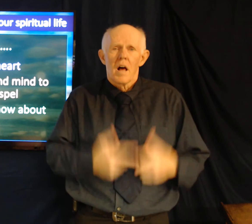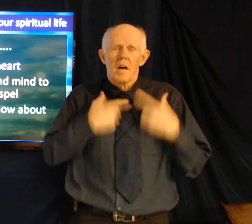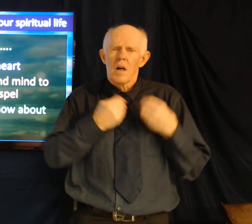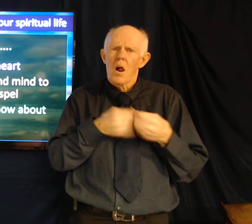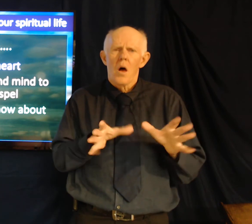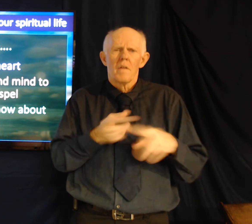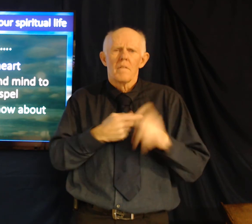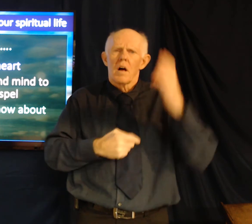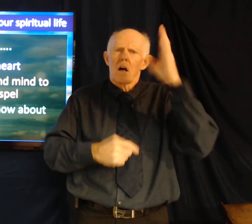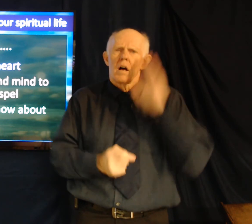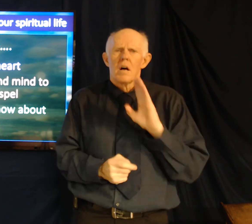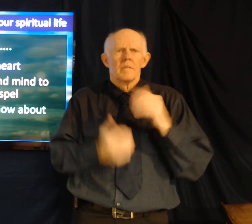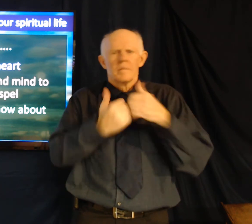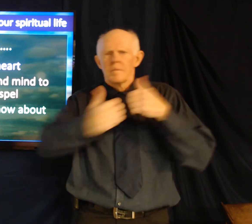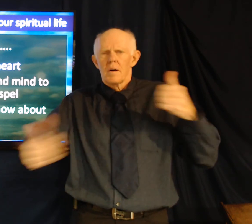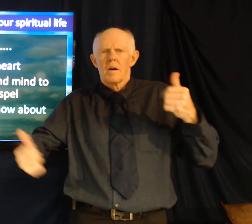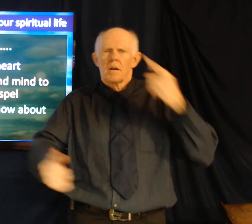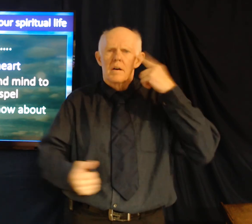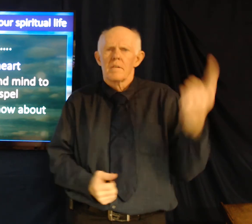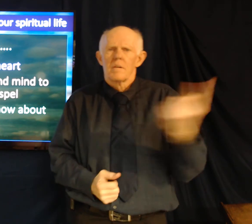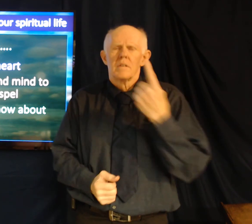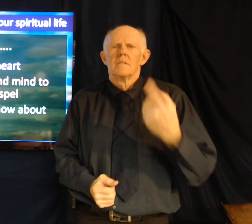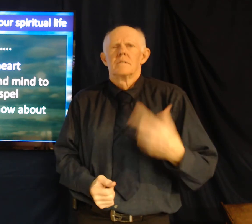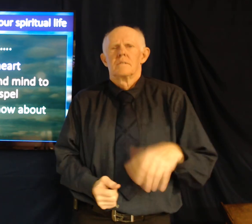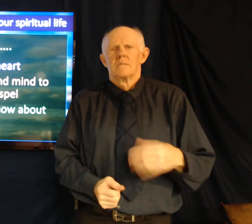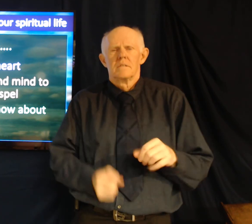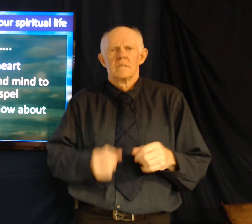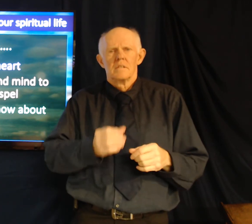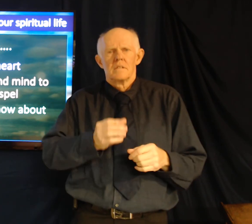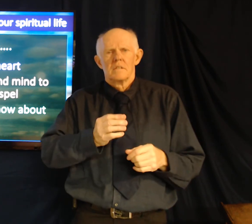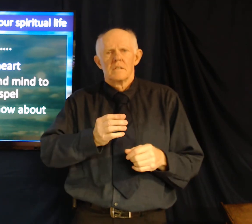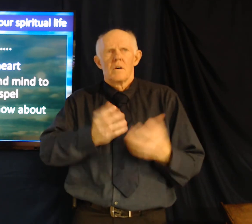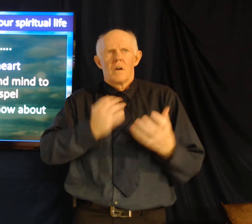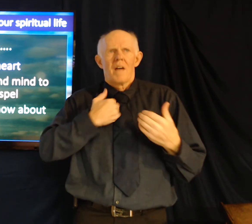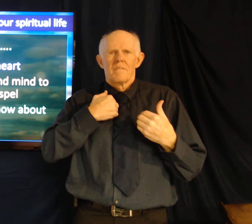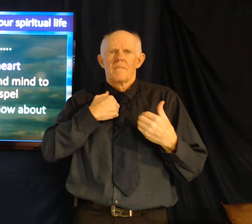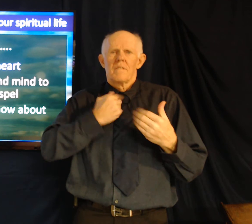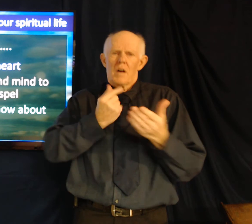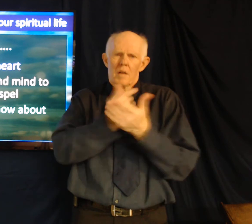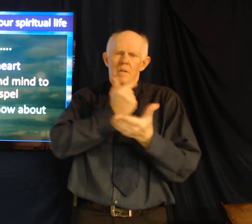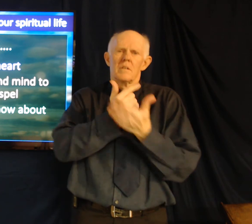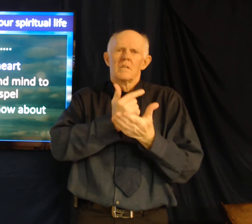and the results of life at the end of life if you don't obey and don't accept you'll be separated